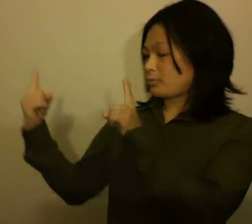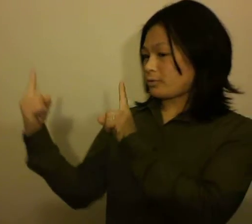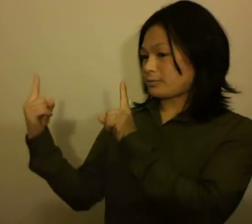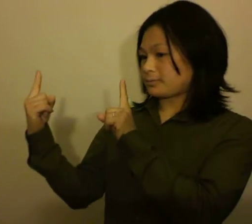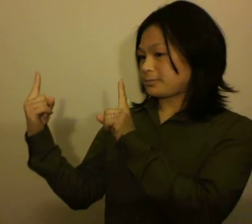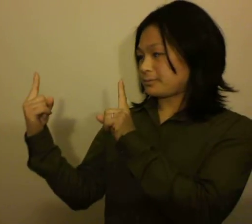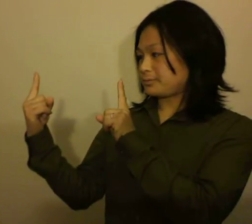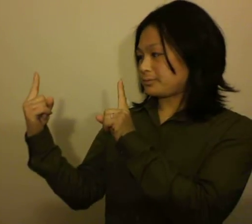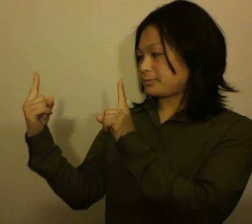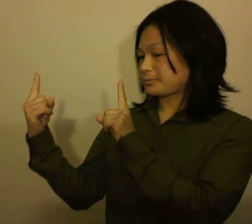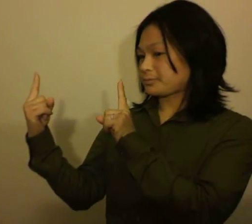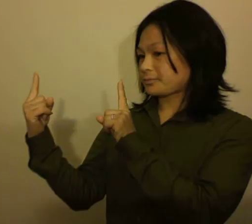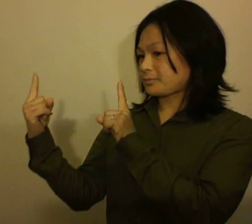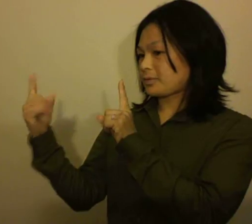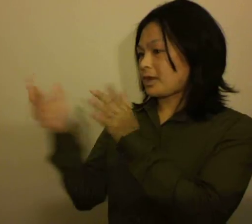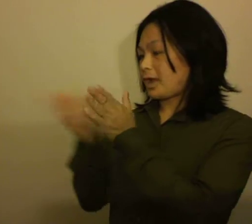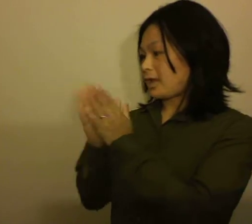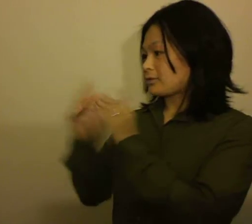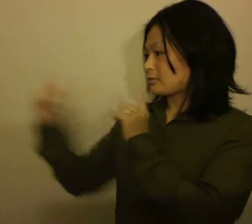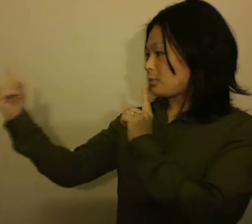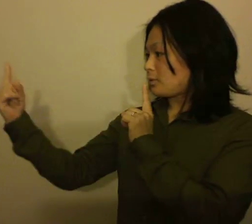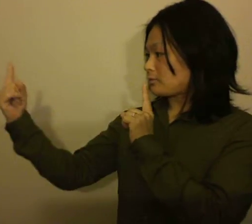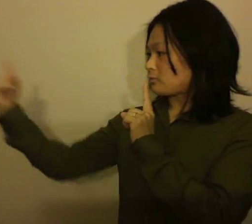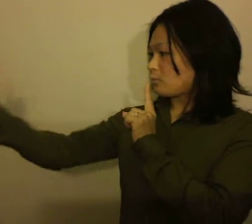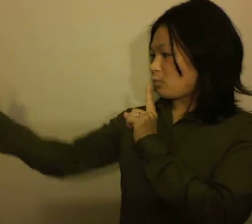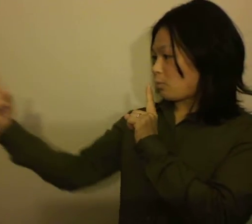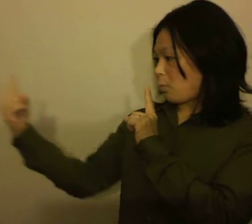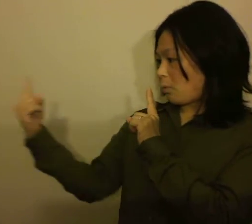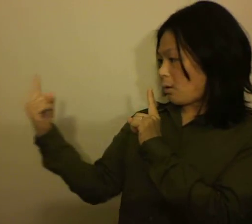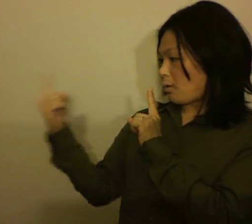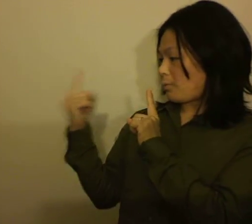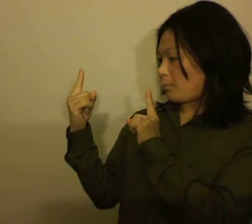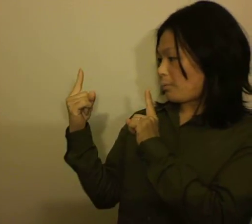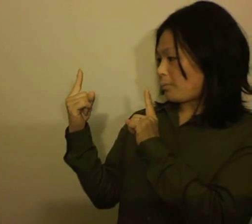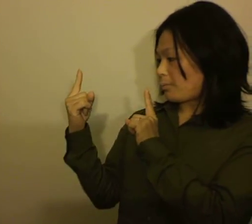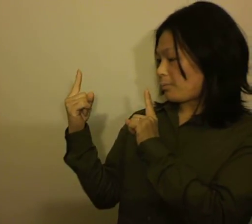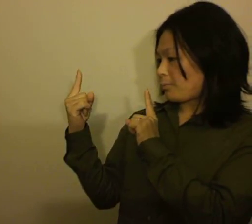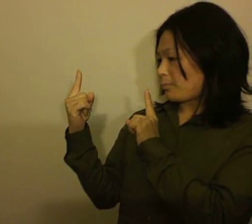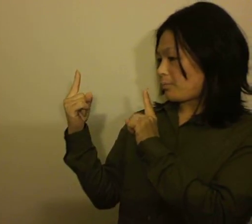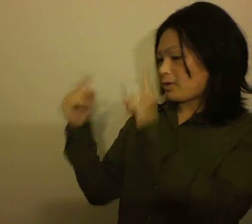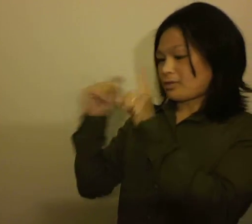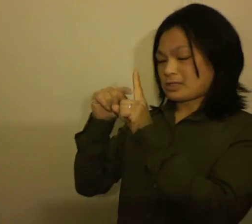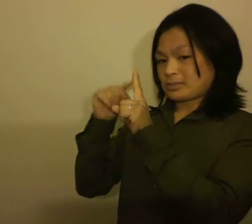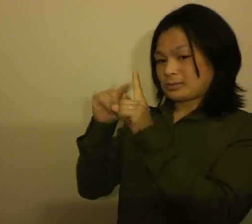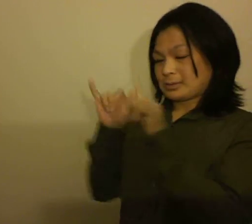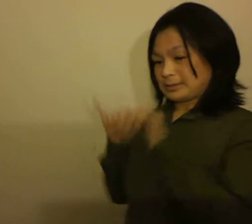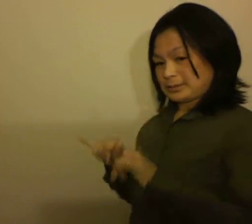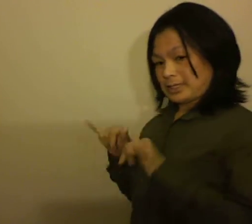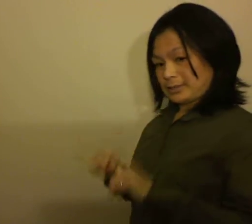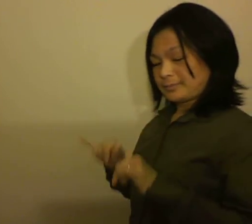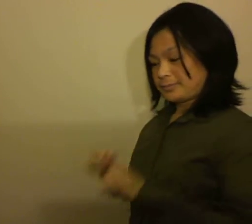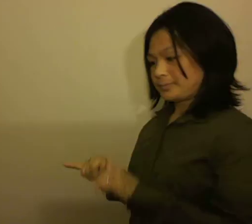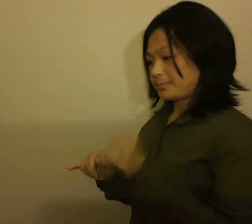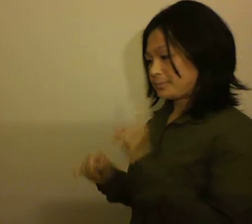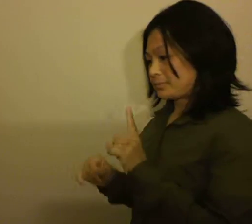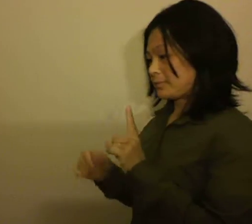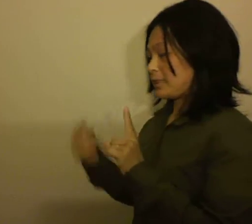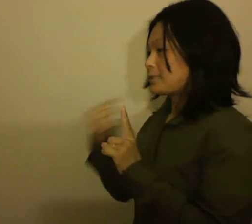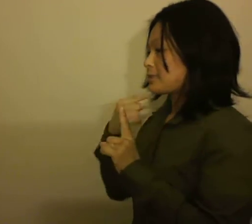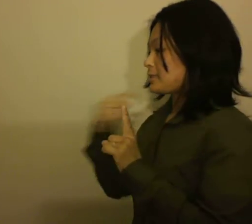group to walk towards the other. Explain that the stationary partner may say stop whenever they feel that